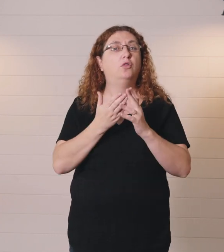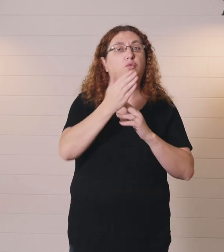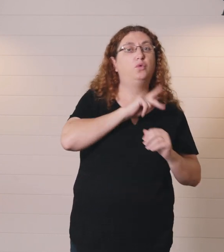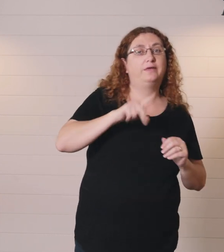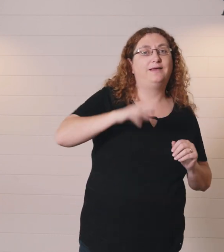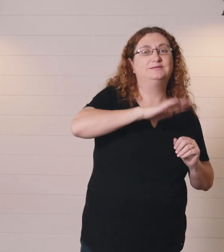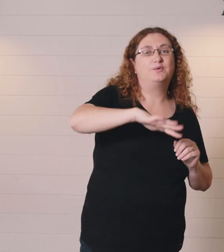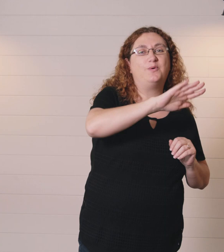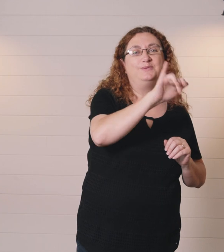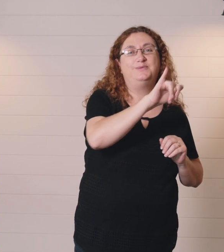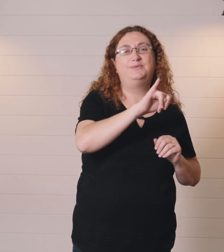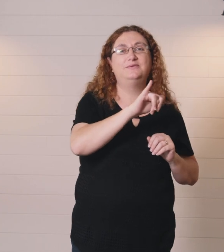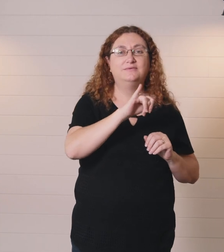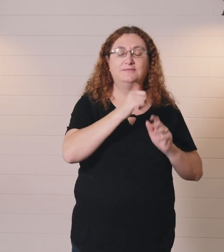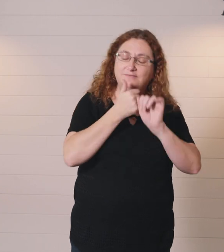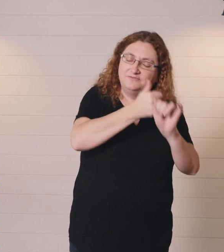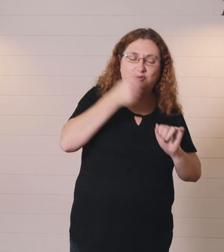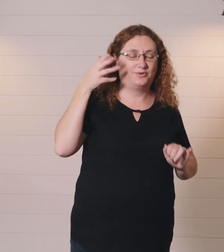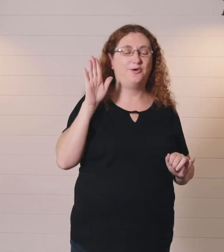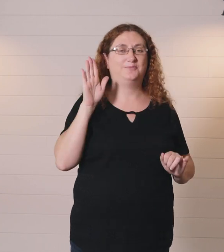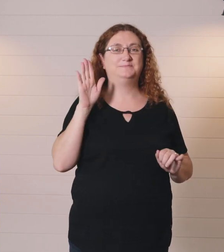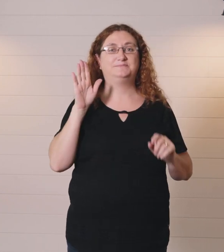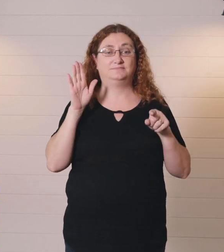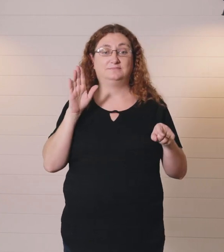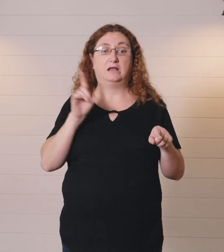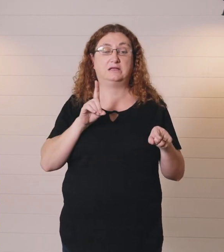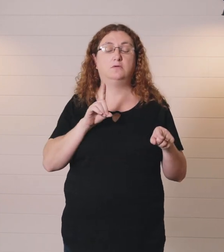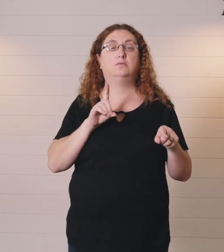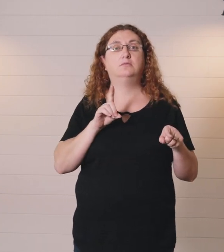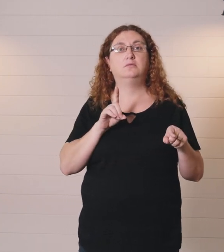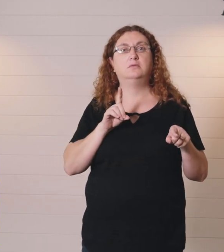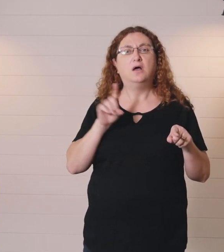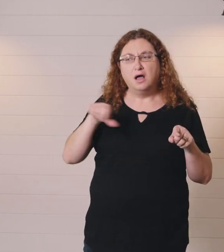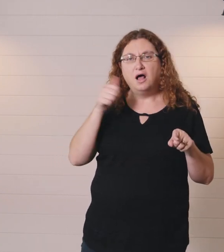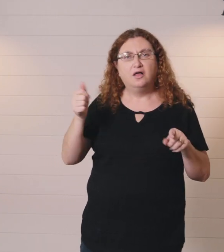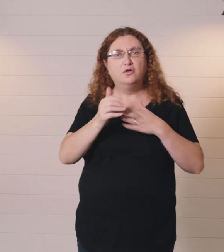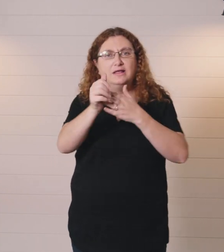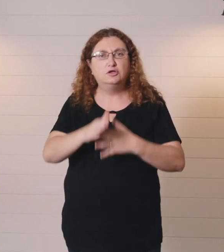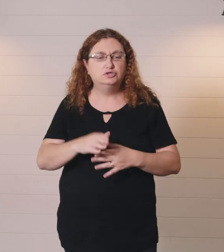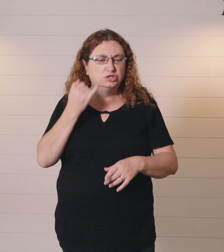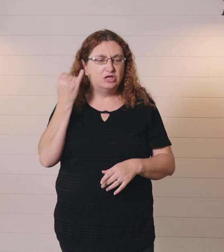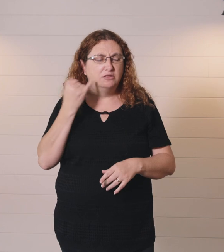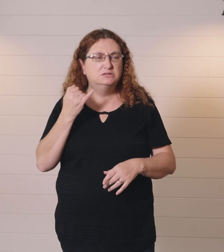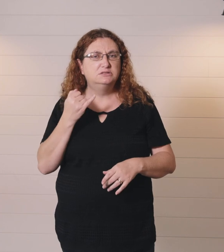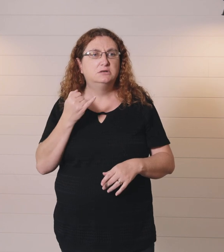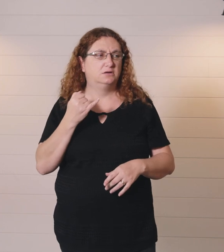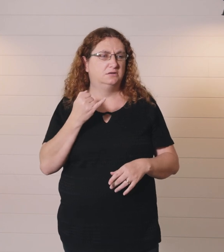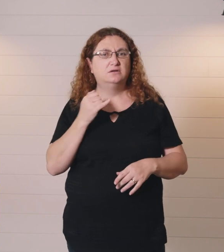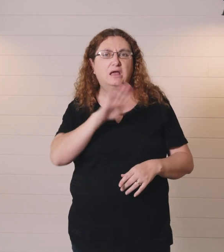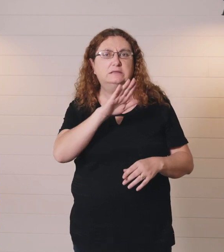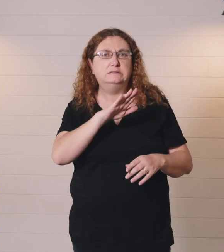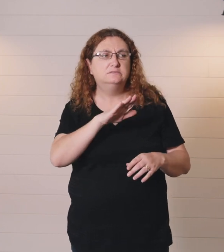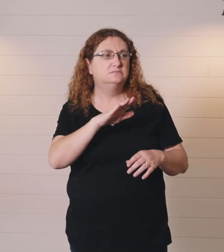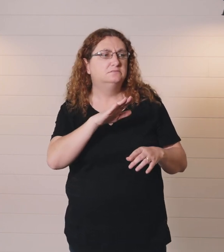court as well. He was a godly man, and other leaders who were around him were jealous of him and the influence that he had. And